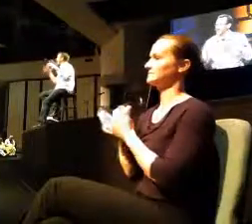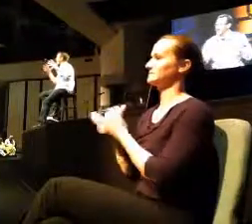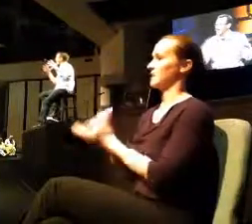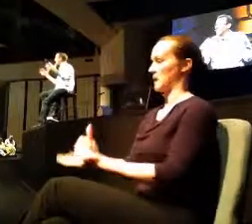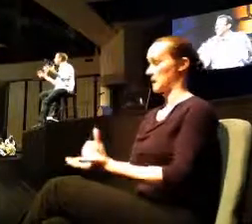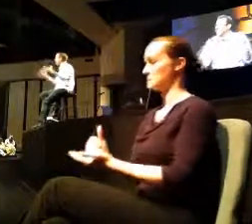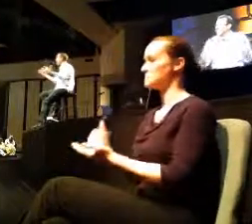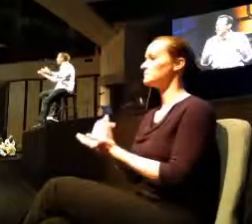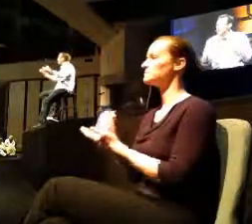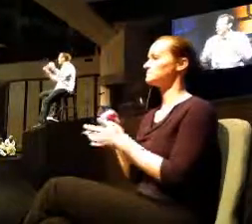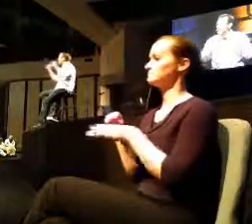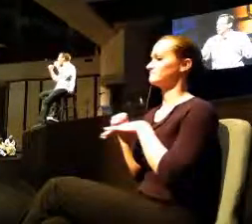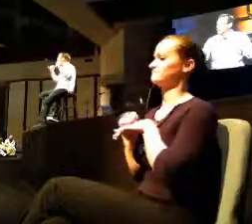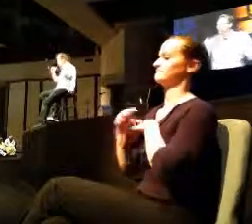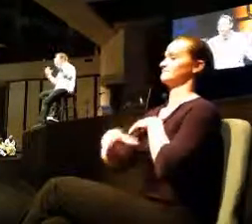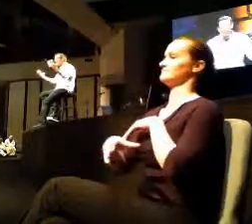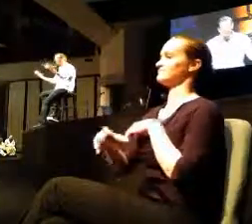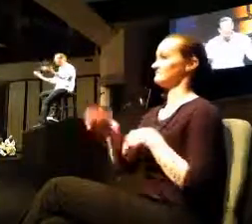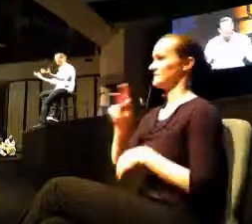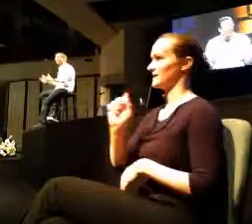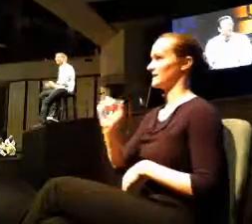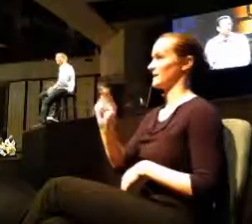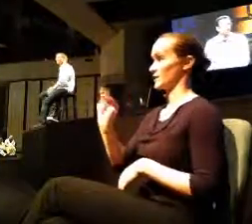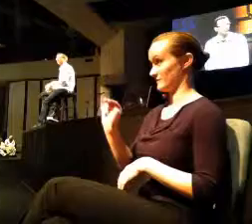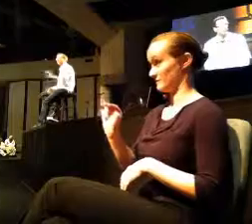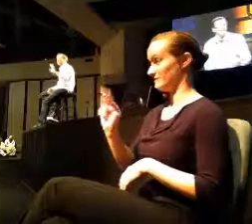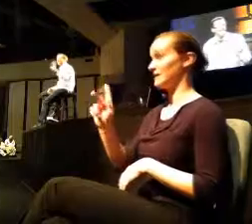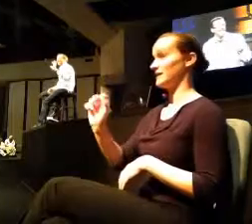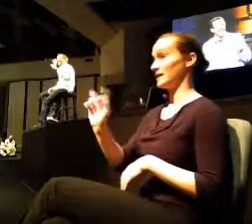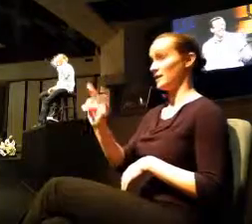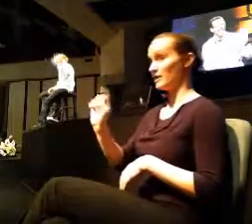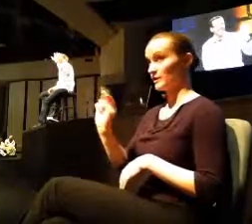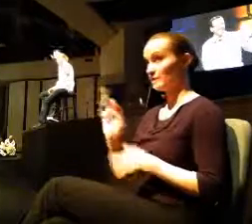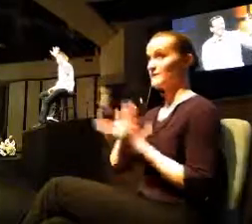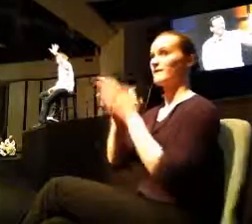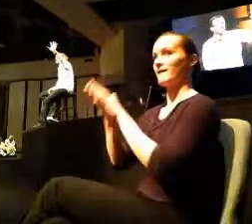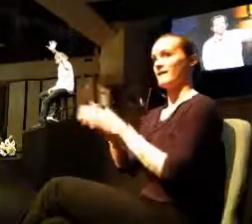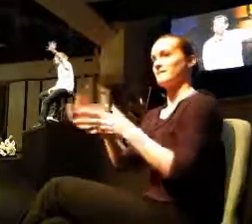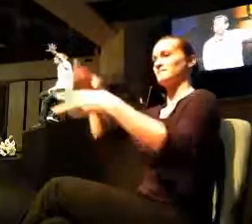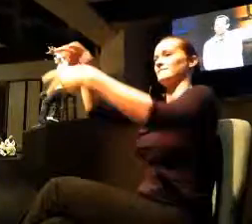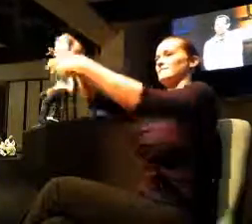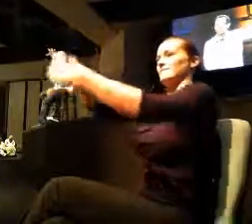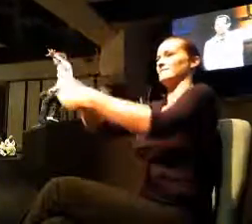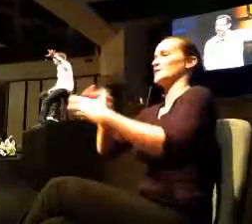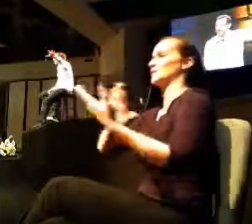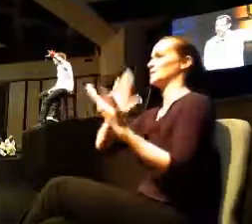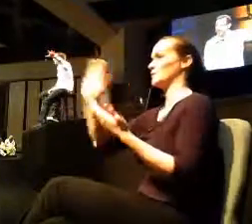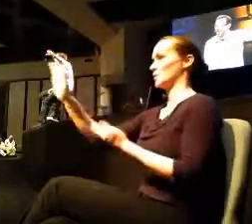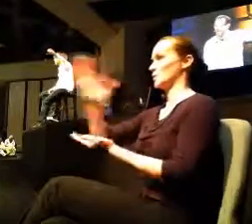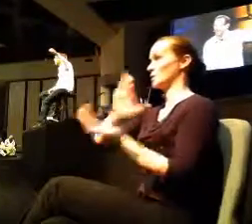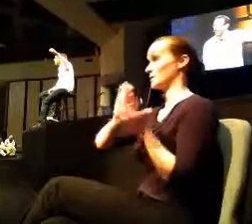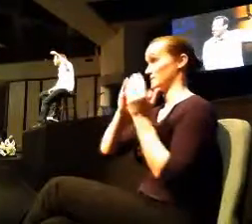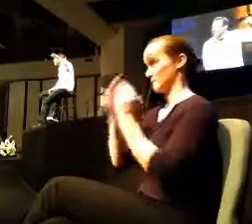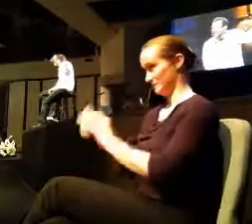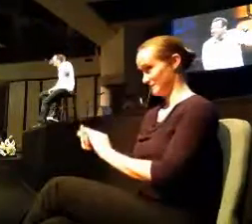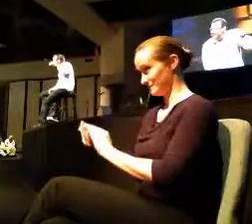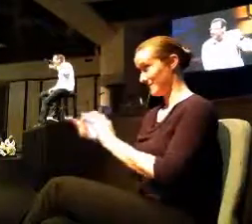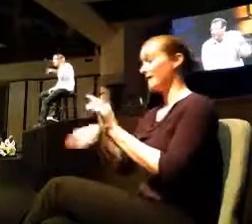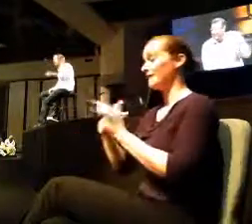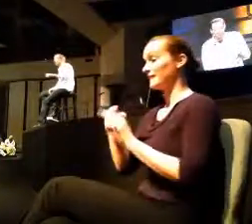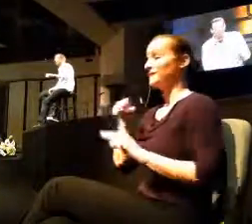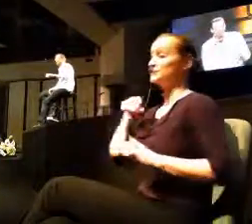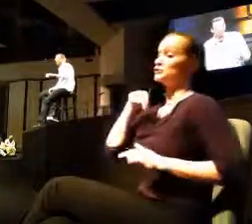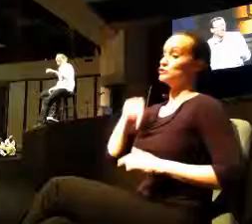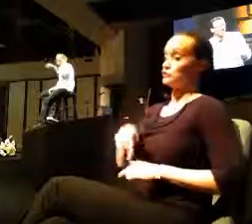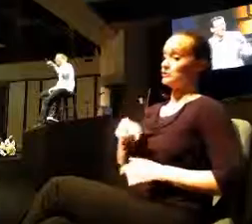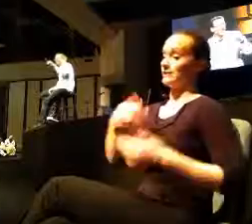Karen. And Karen became a part of you all in this movement. And she reached out to Kevin and brought him into